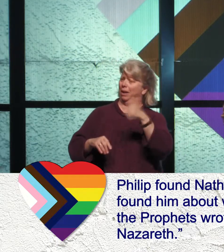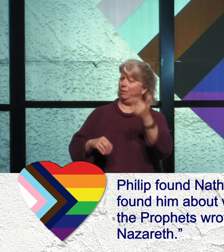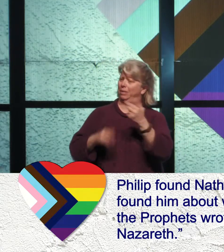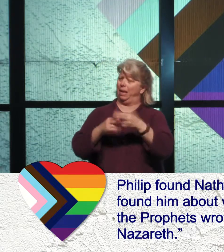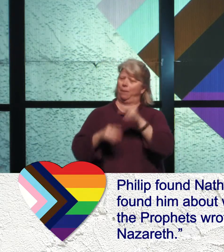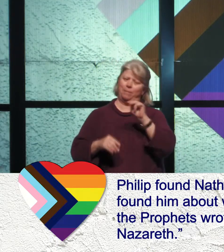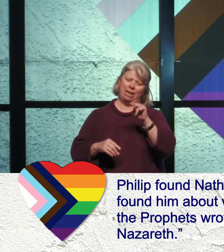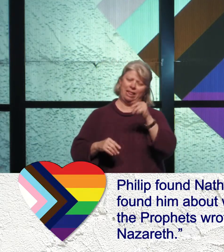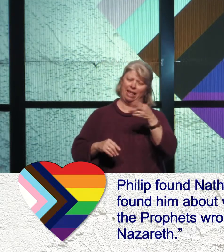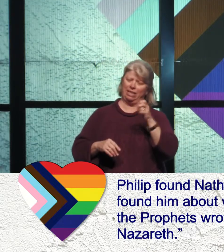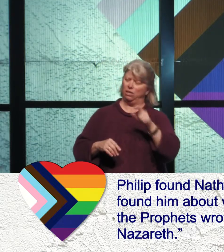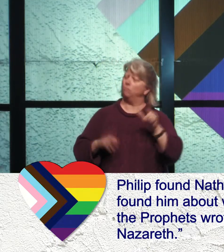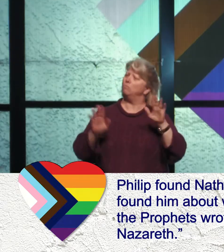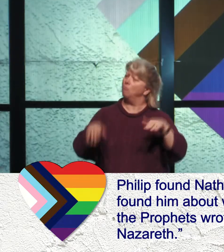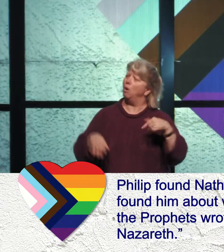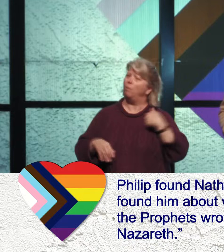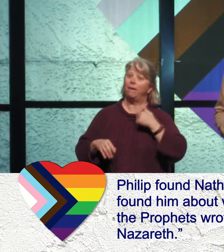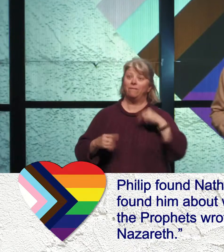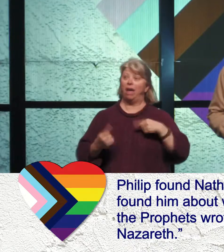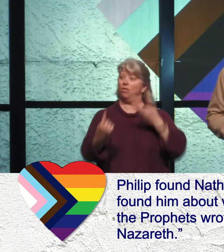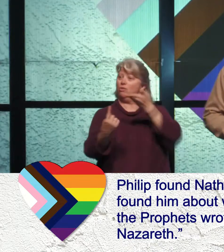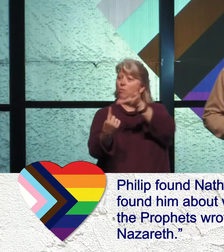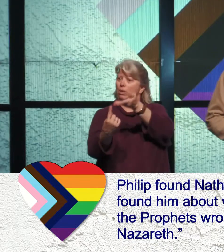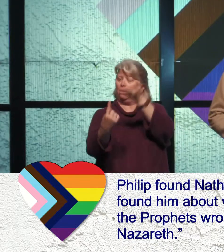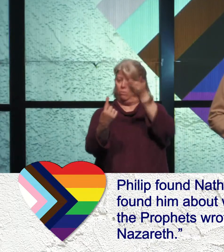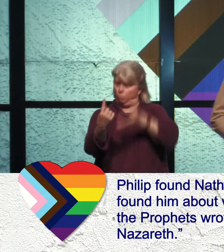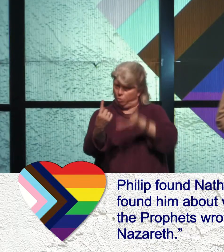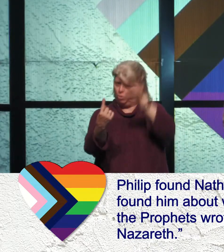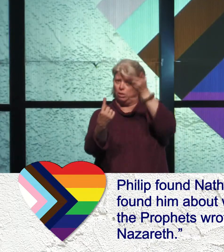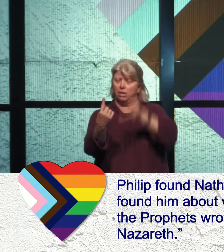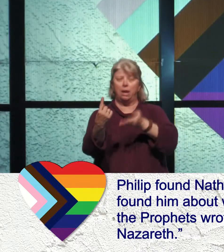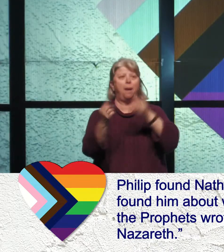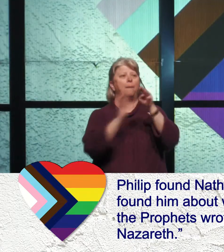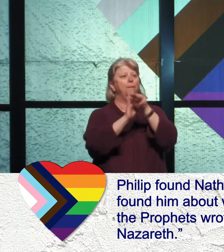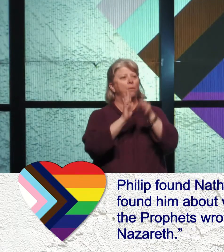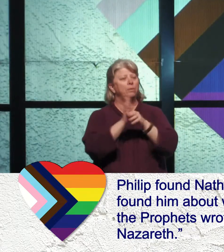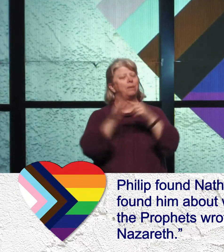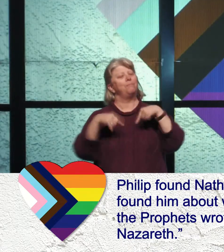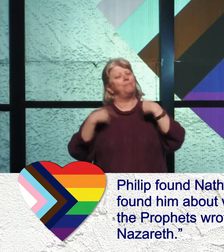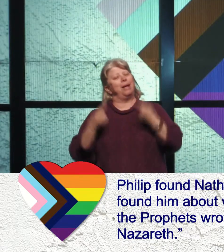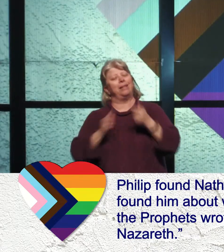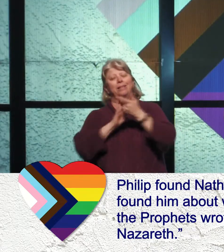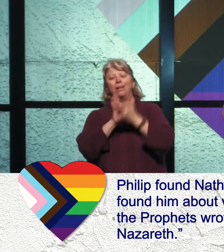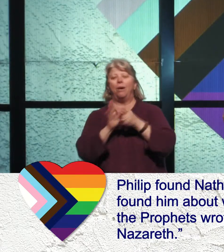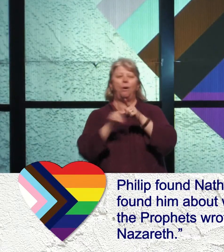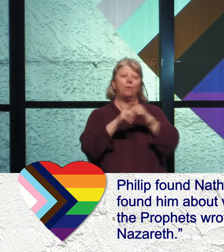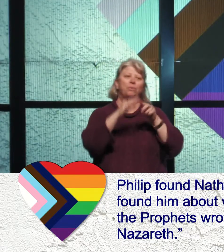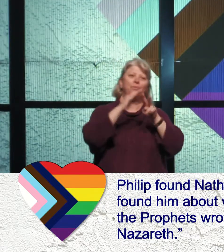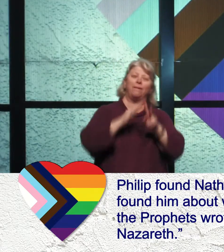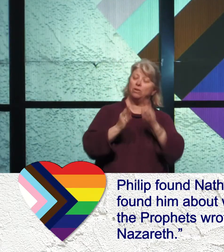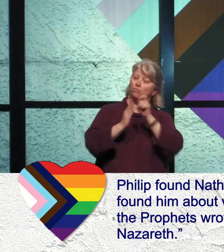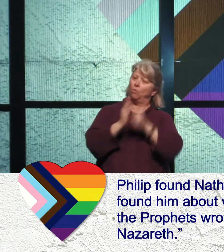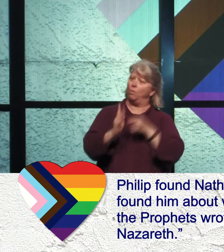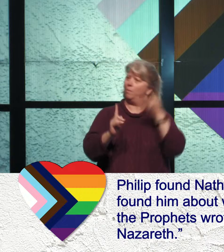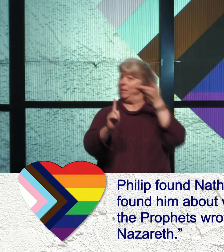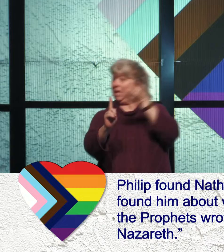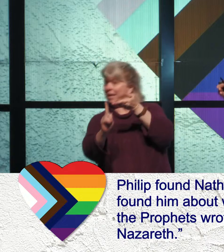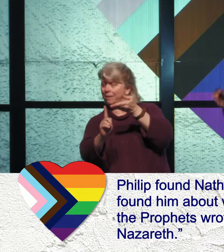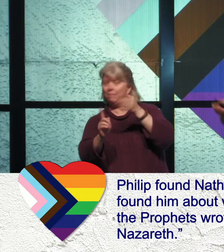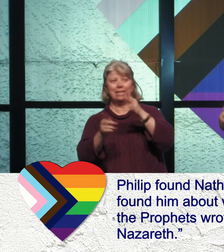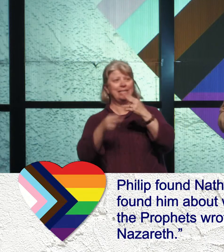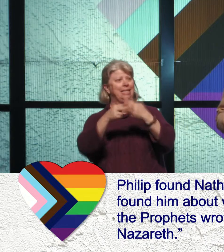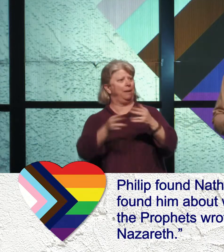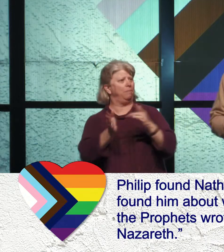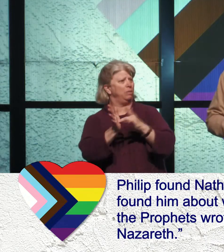he says to him, "We have found the one about whom Moses in the law and also the prophets wrote. His name